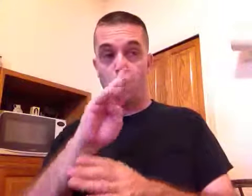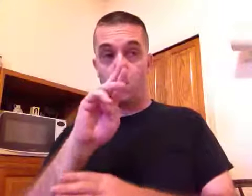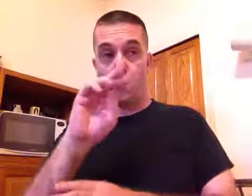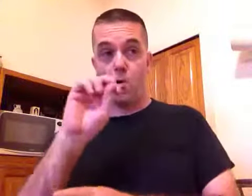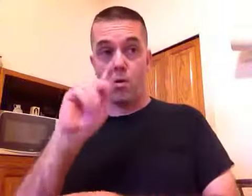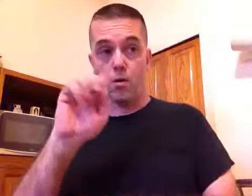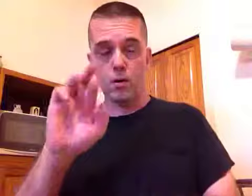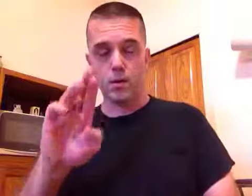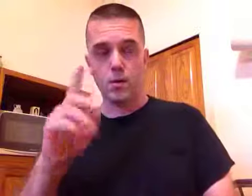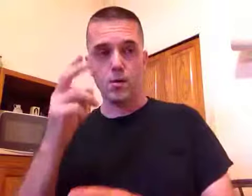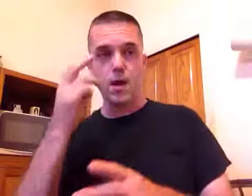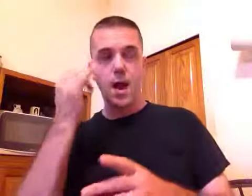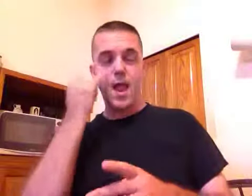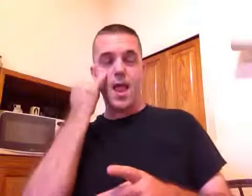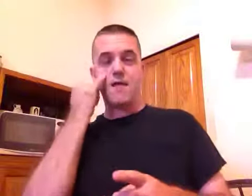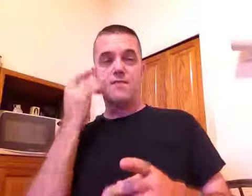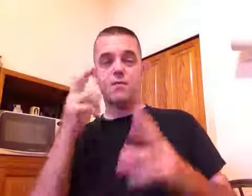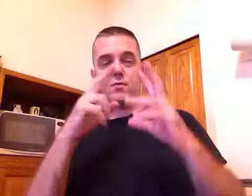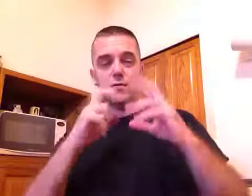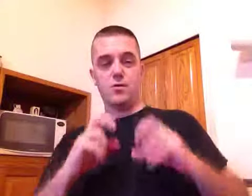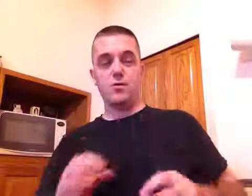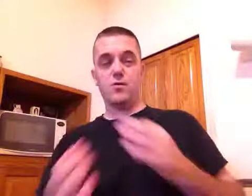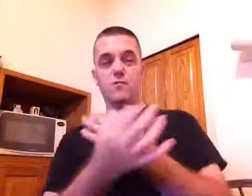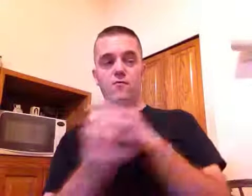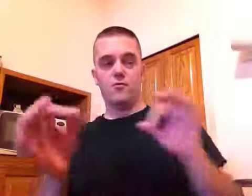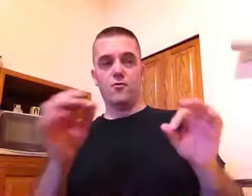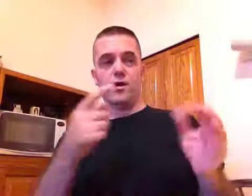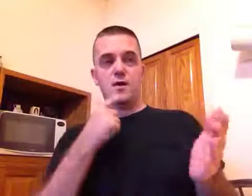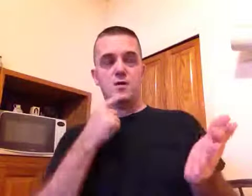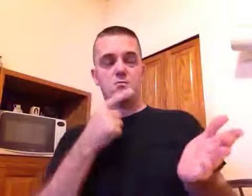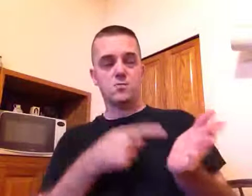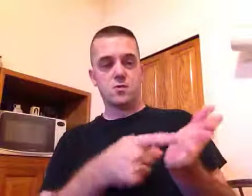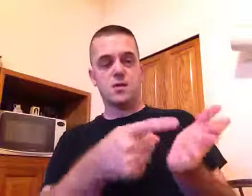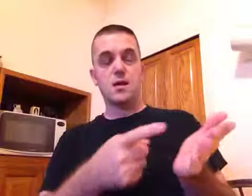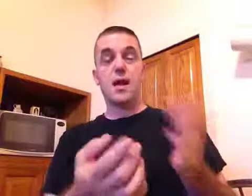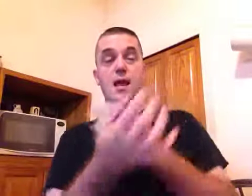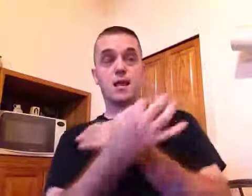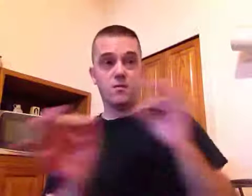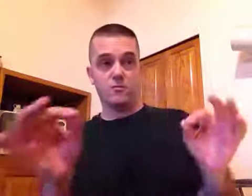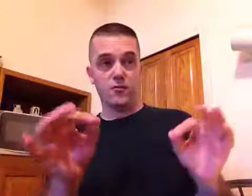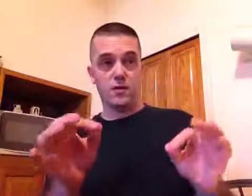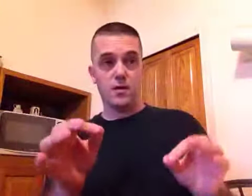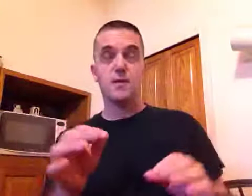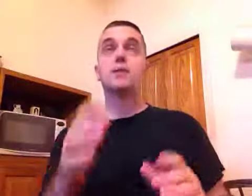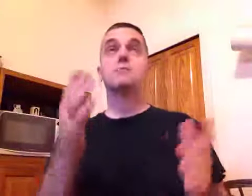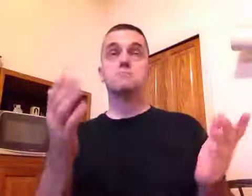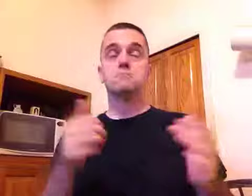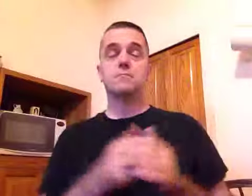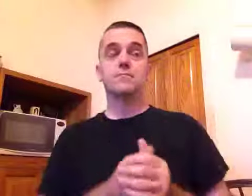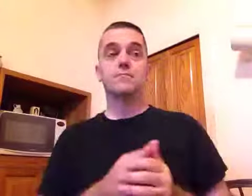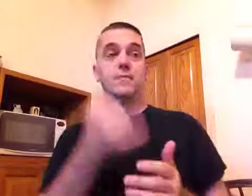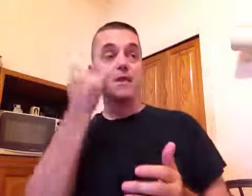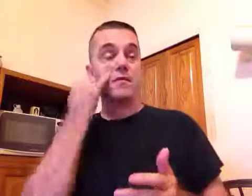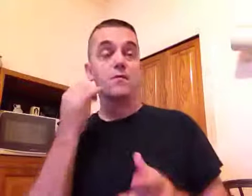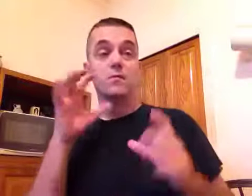market analysis for you. That will be accurate. It will be free. And if they will do it, most of them